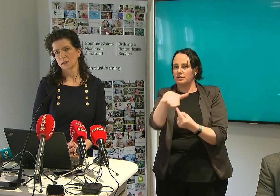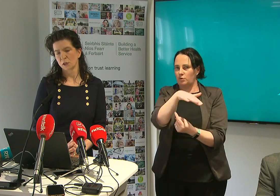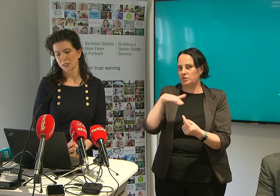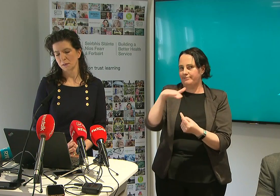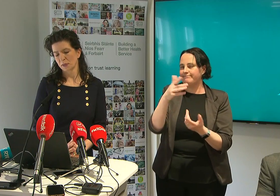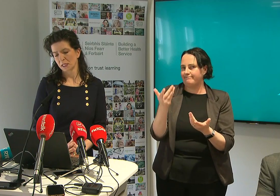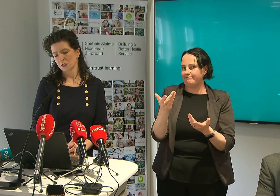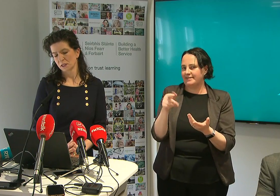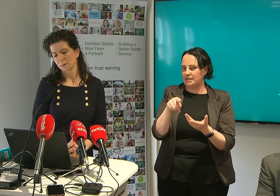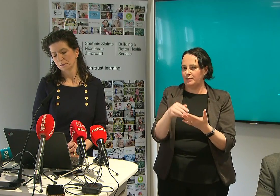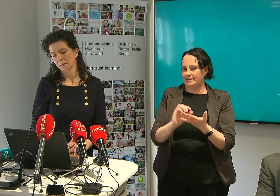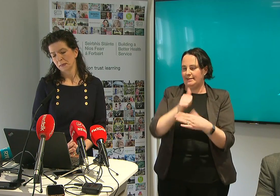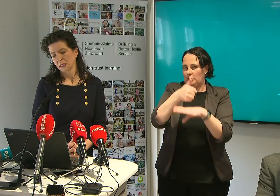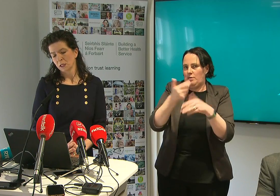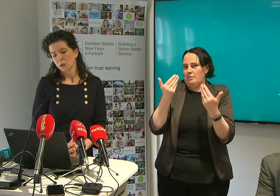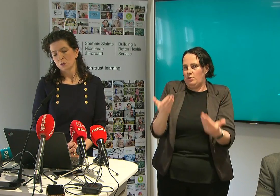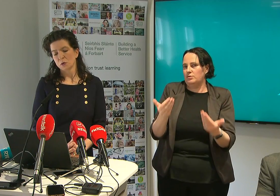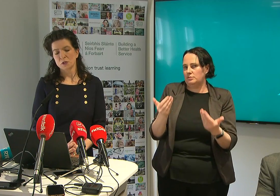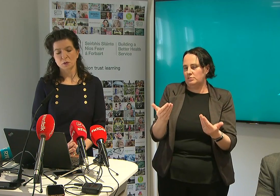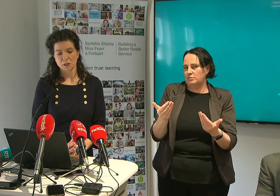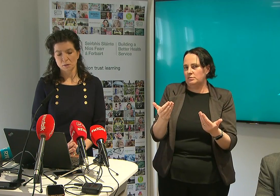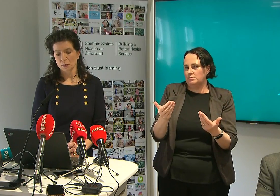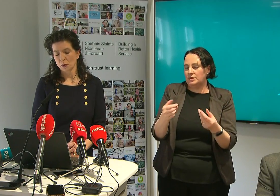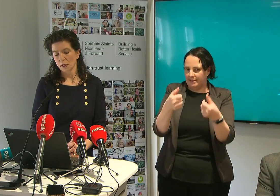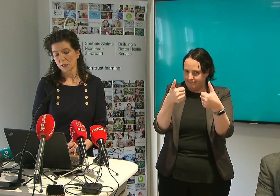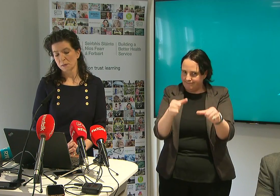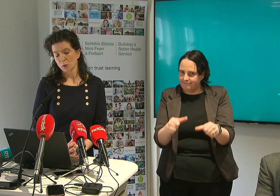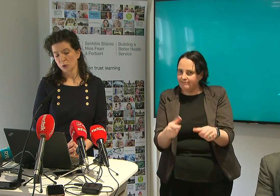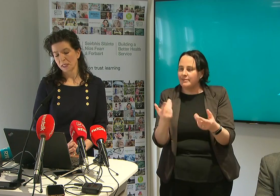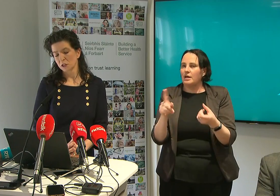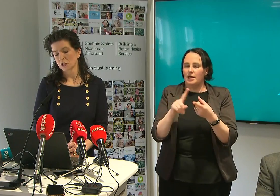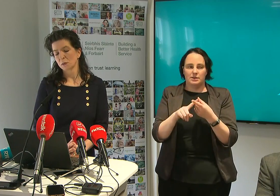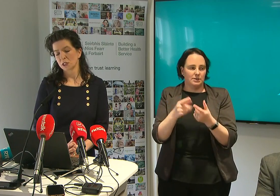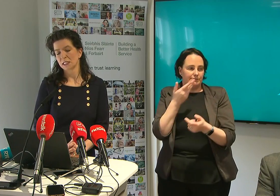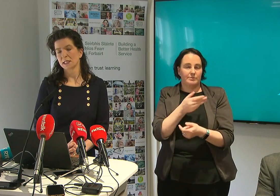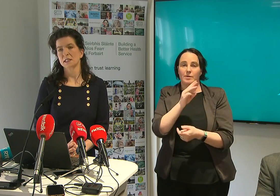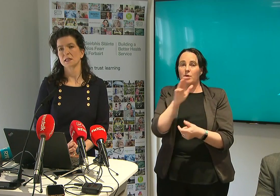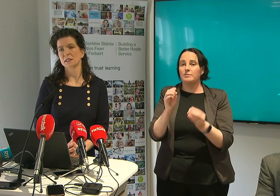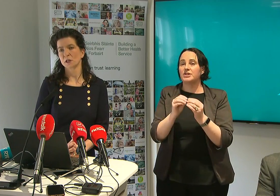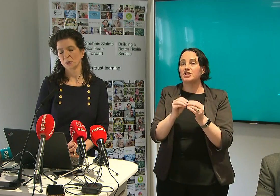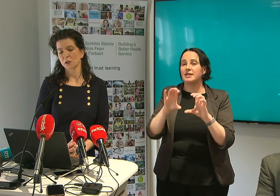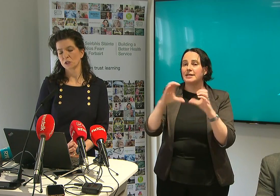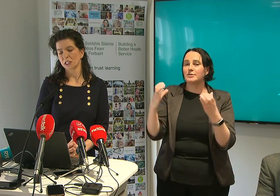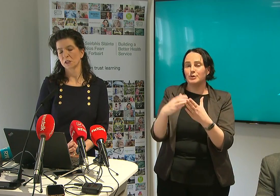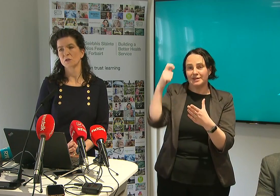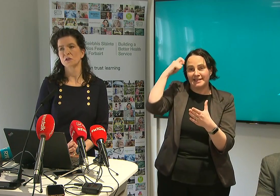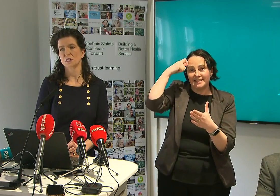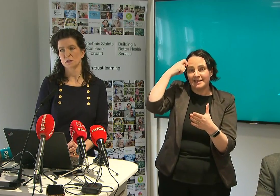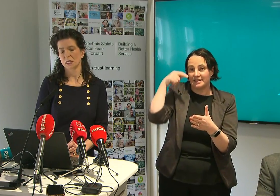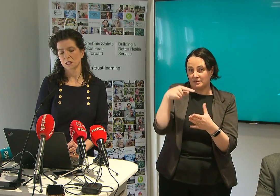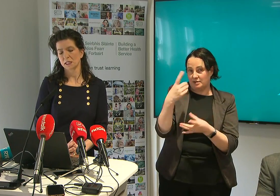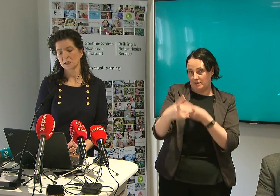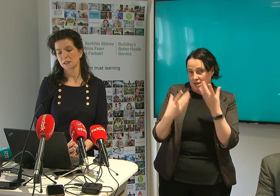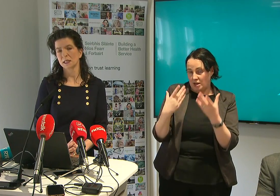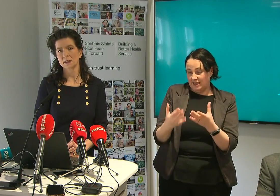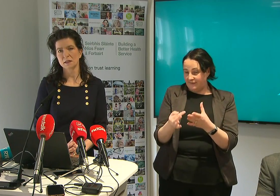is now being implemented. Also, as Paul mentioned, community testing is now being undertaken of